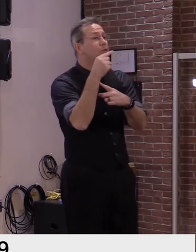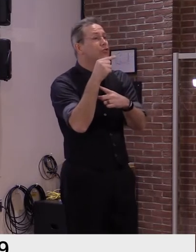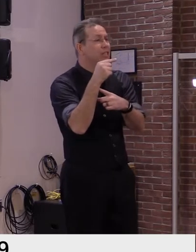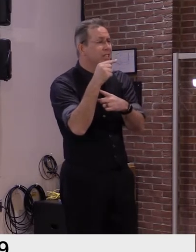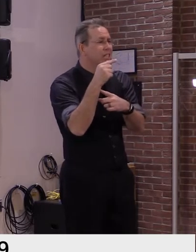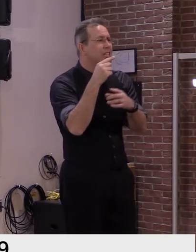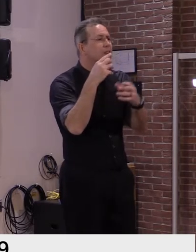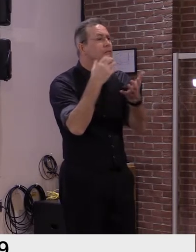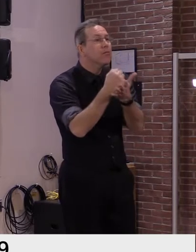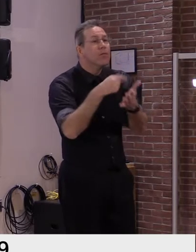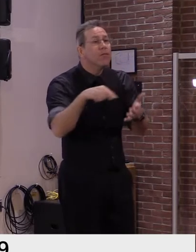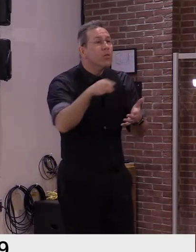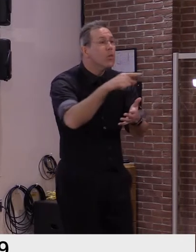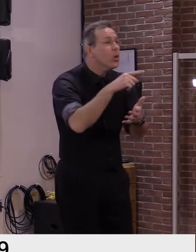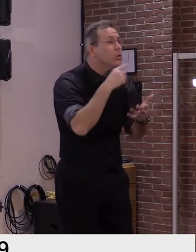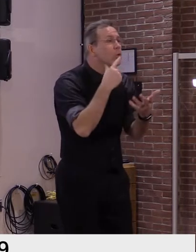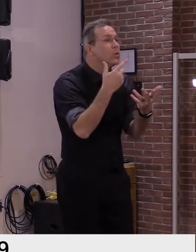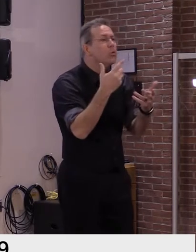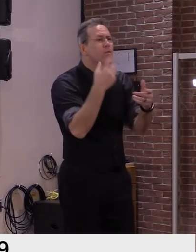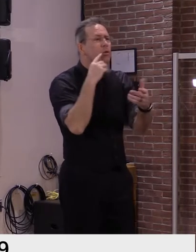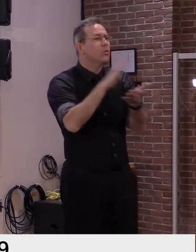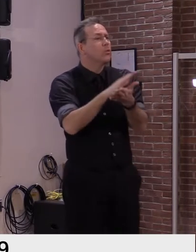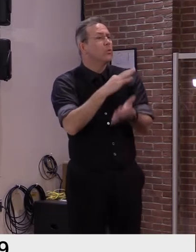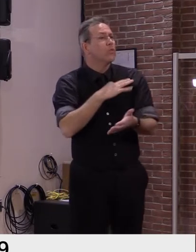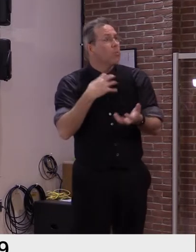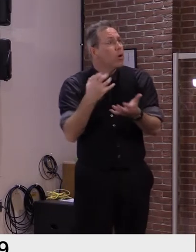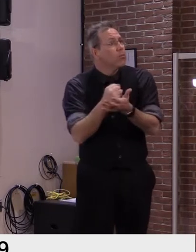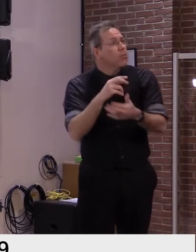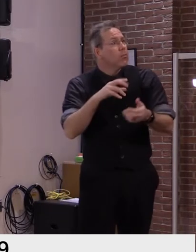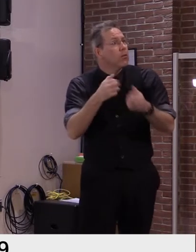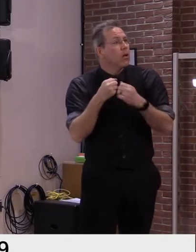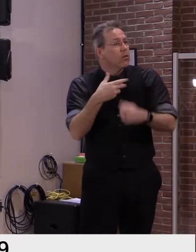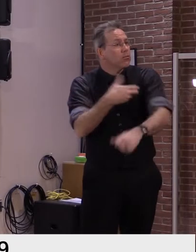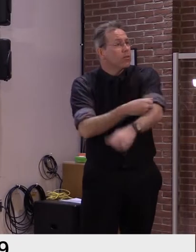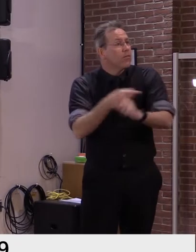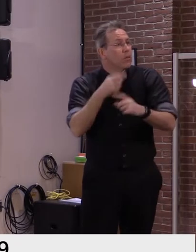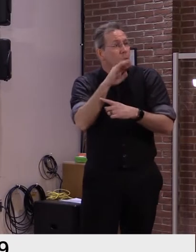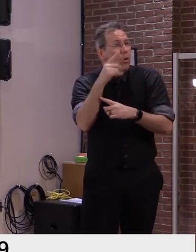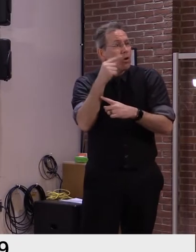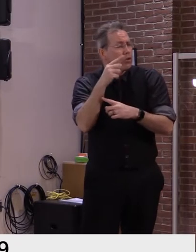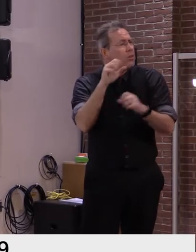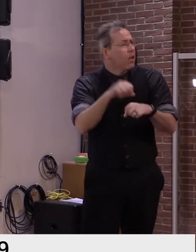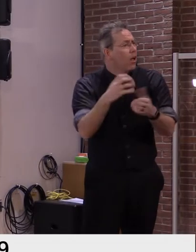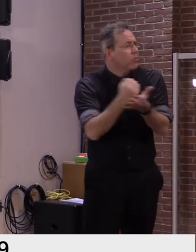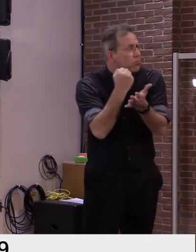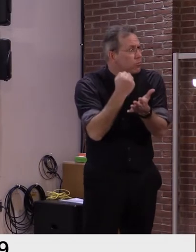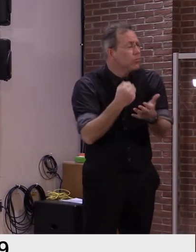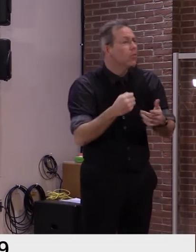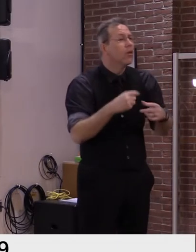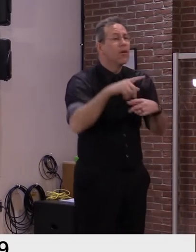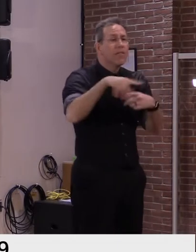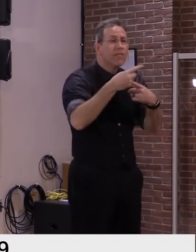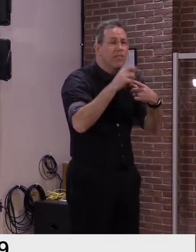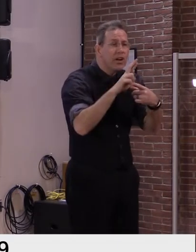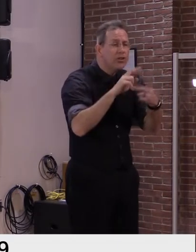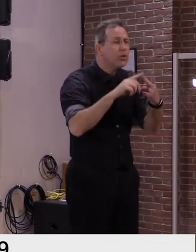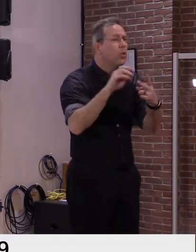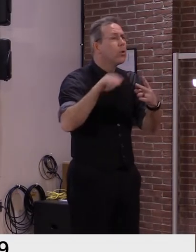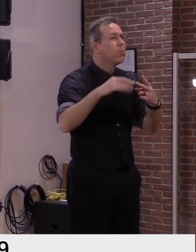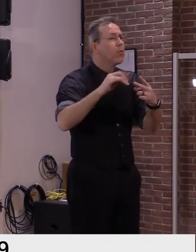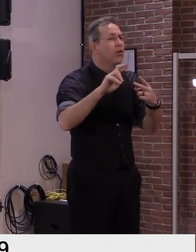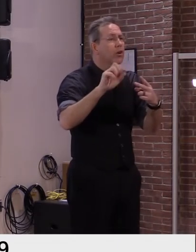these eligible employees for the two-dose Pfizer and Moderna vaccine. A list of eligible employees will be